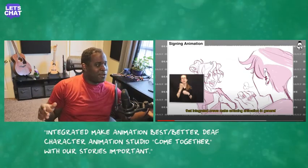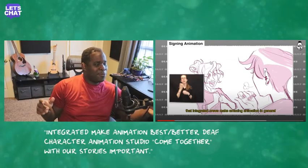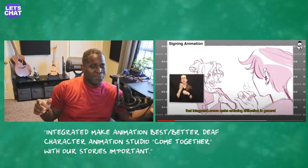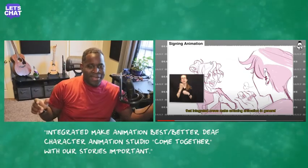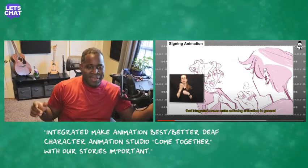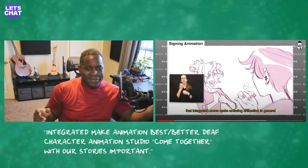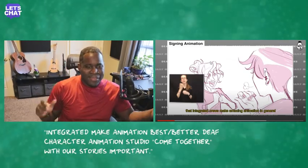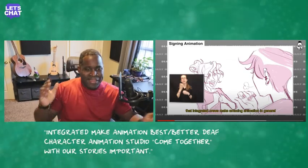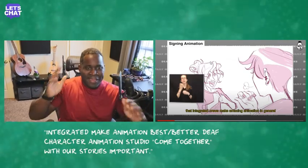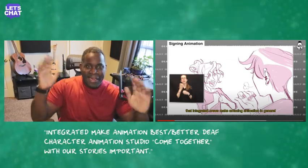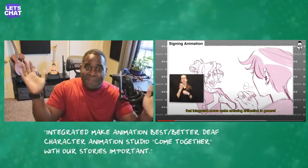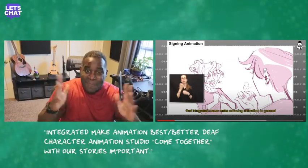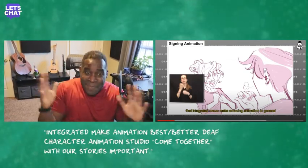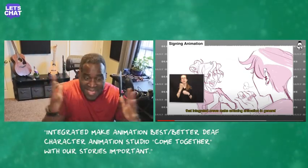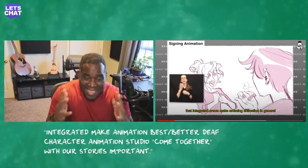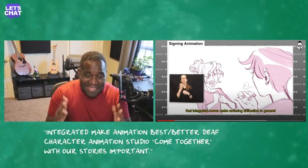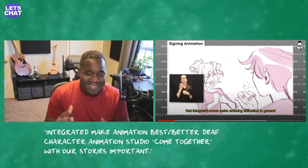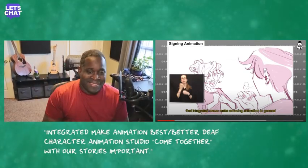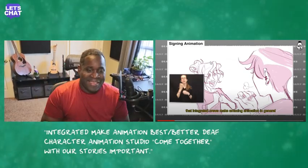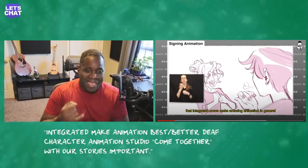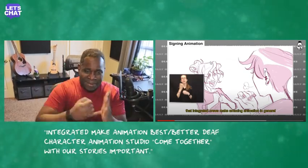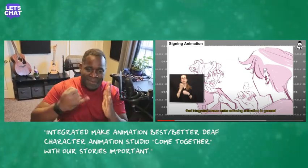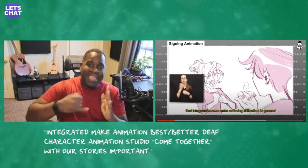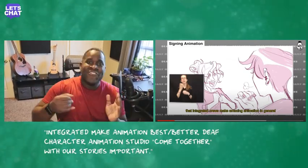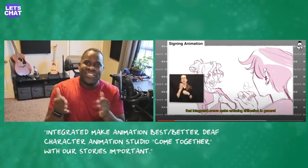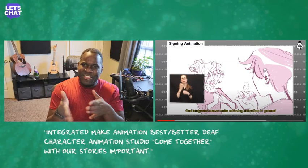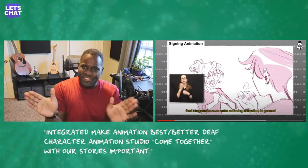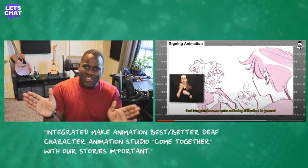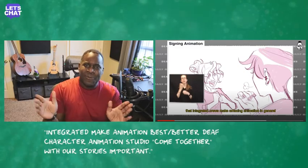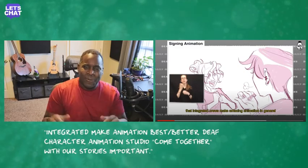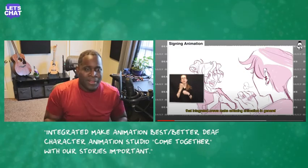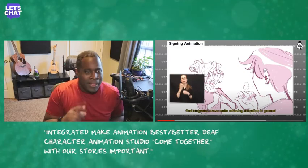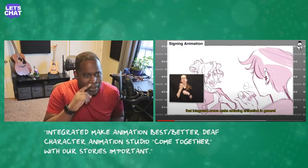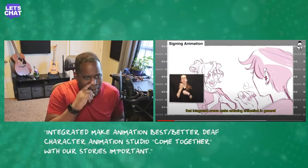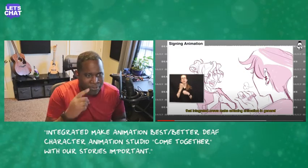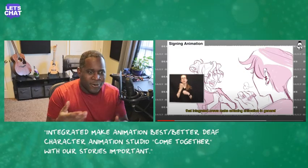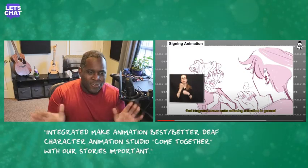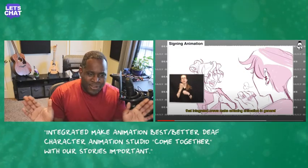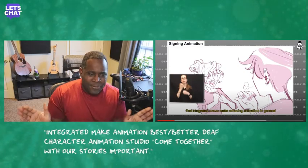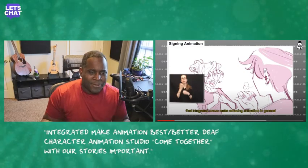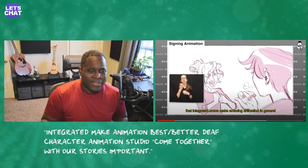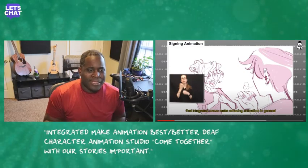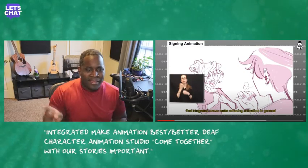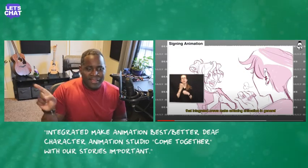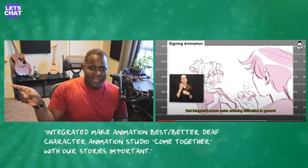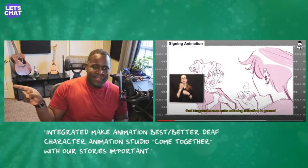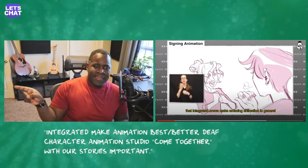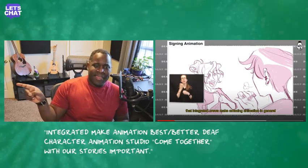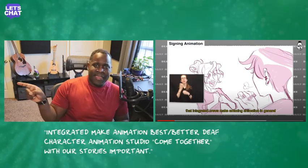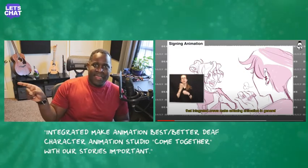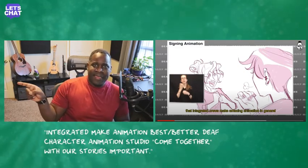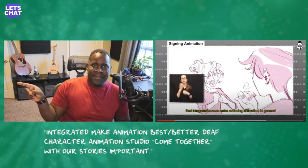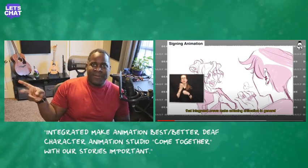I don't know, I'm sure we'll have amazing animation in general. Or generally,